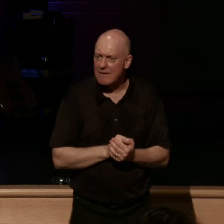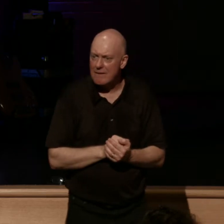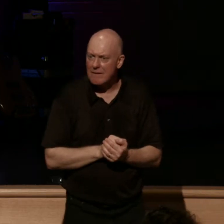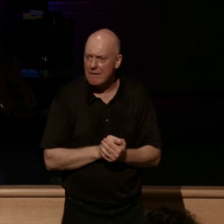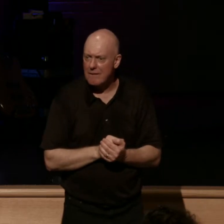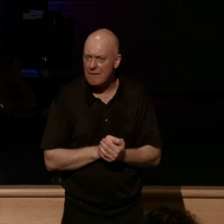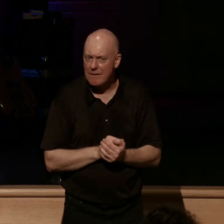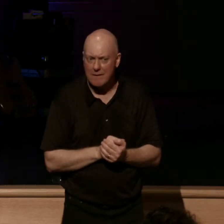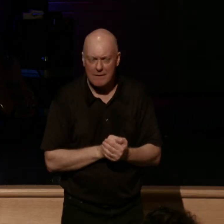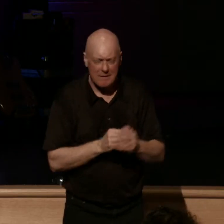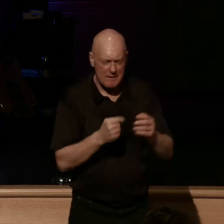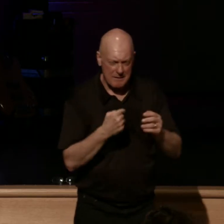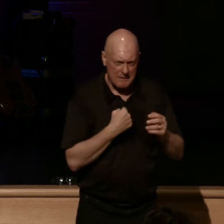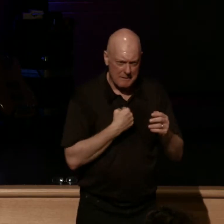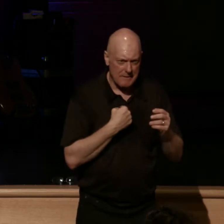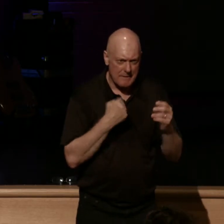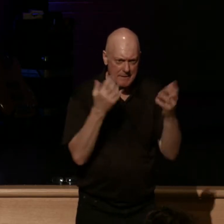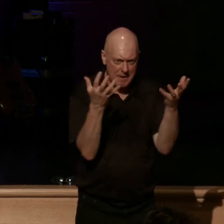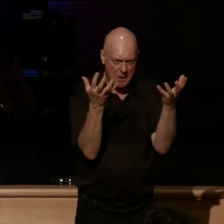In fact, I just want